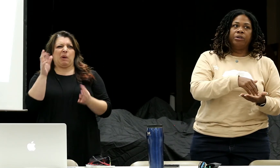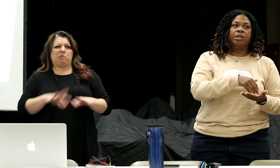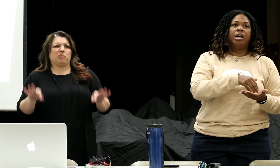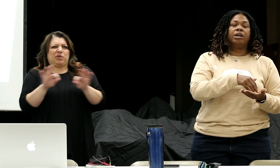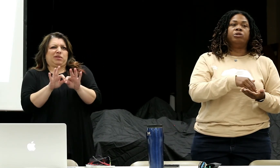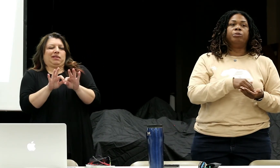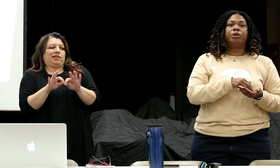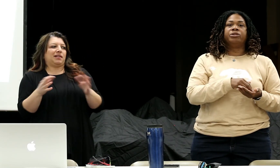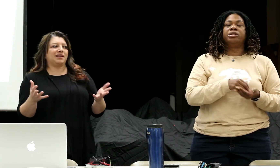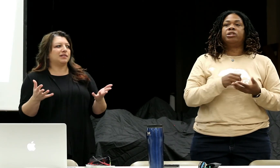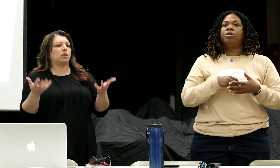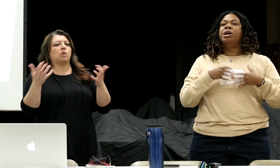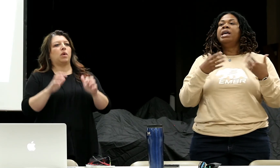Right, they knew home signs.